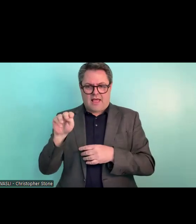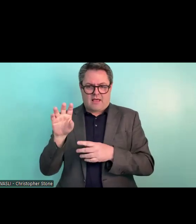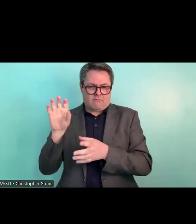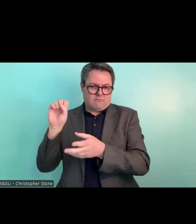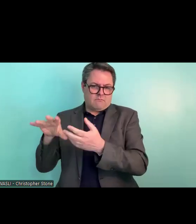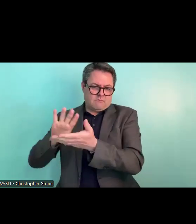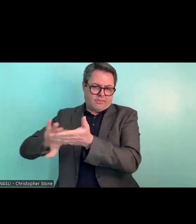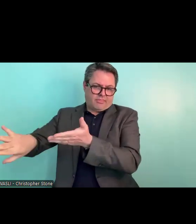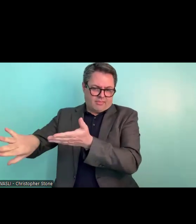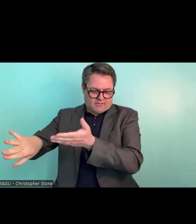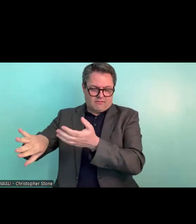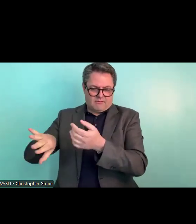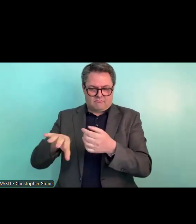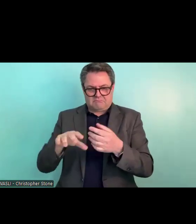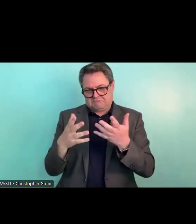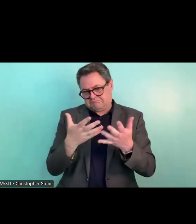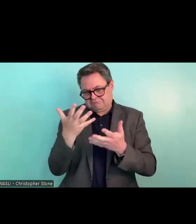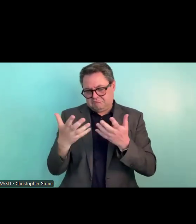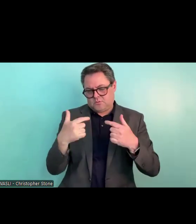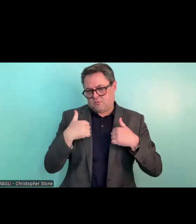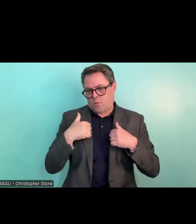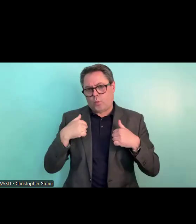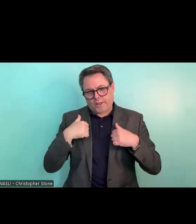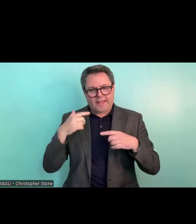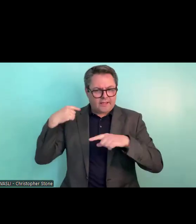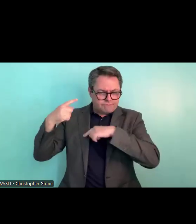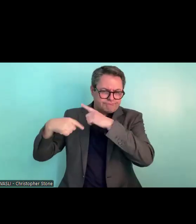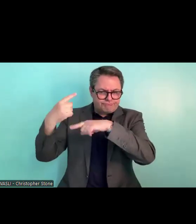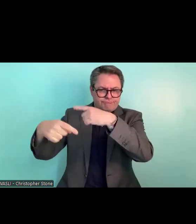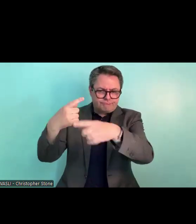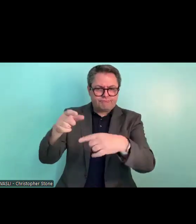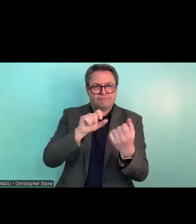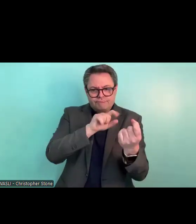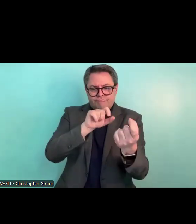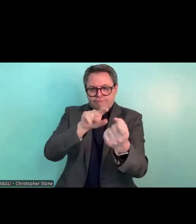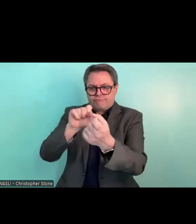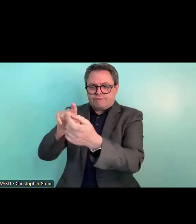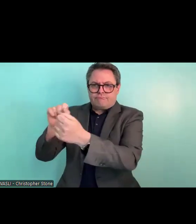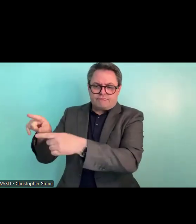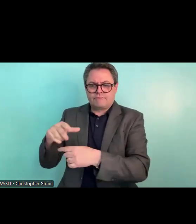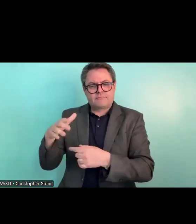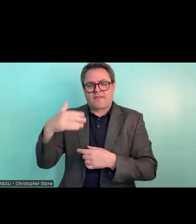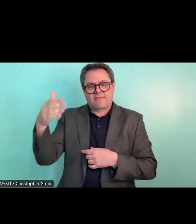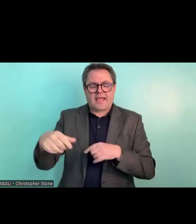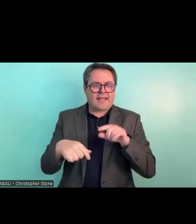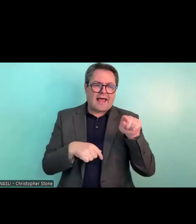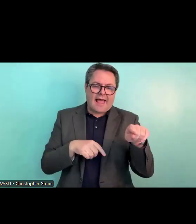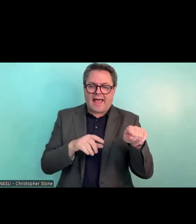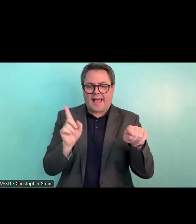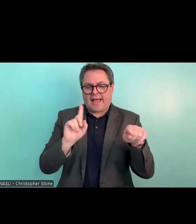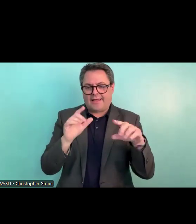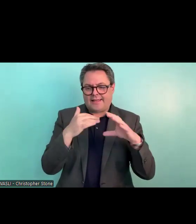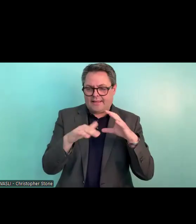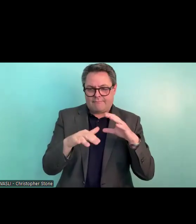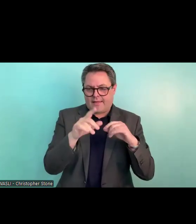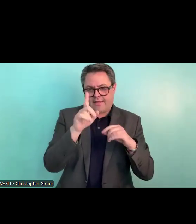we are aware of those and make sure also that our emails aren't going into your spam boxes. So we know that we do share